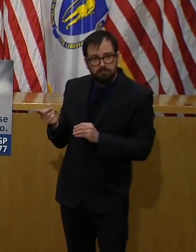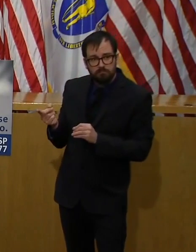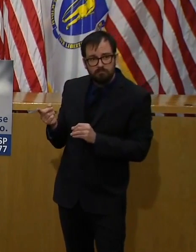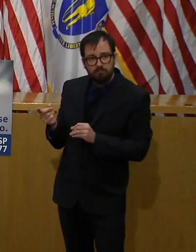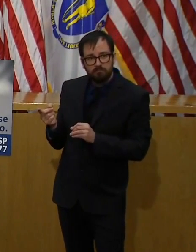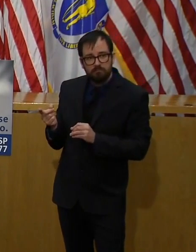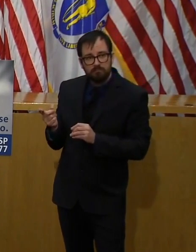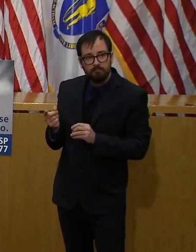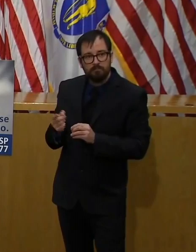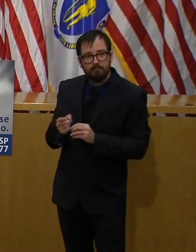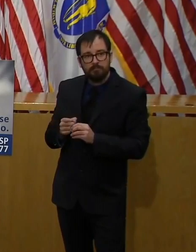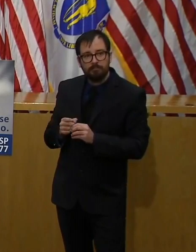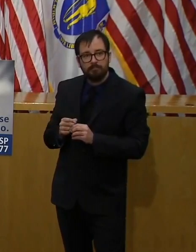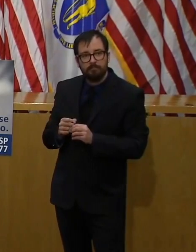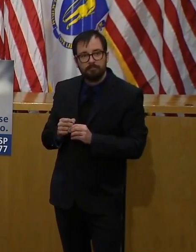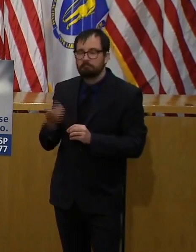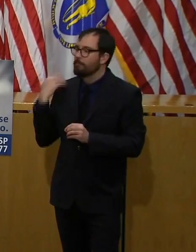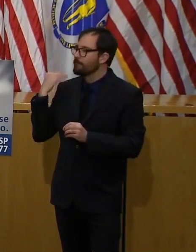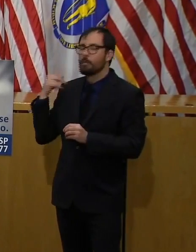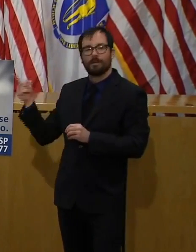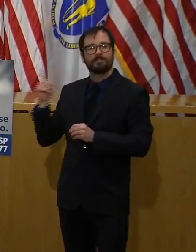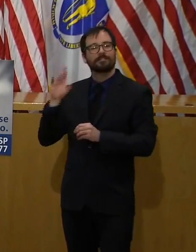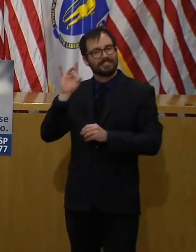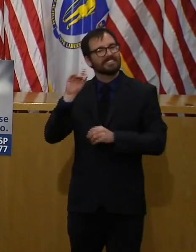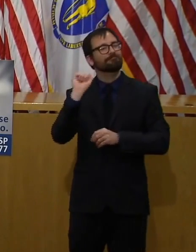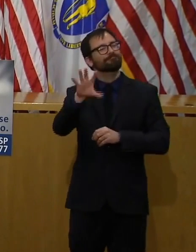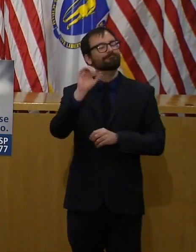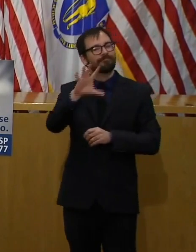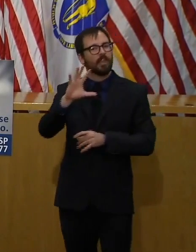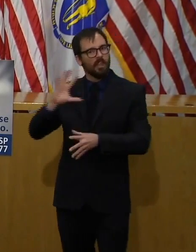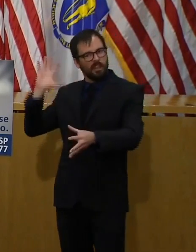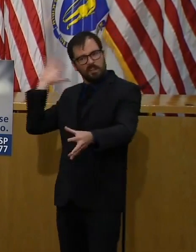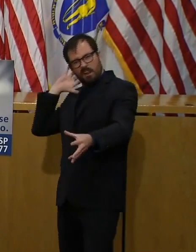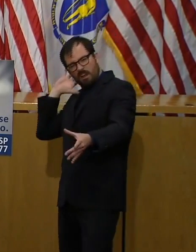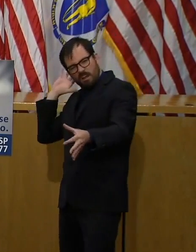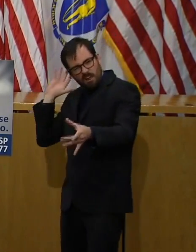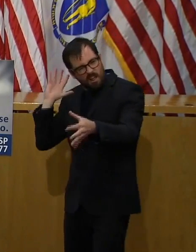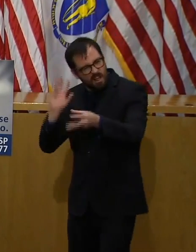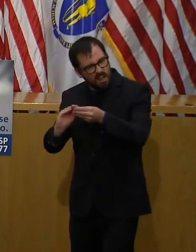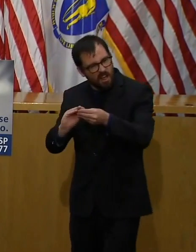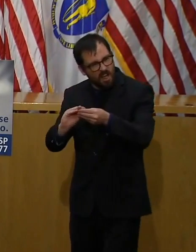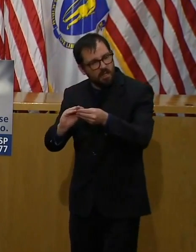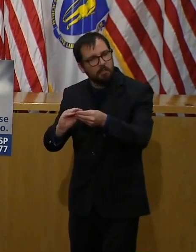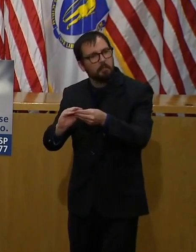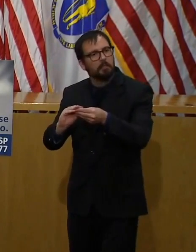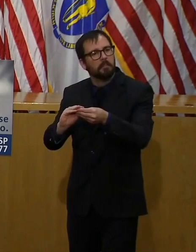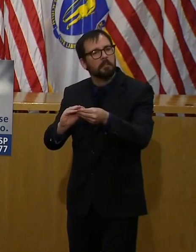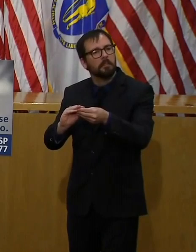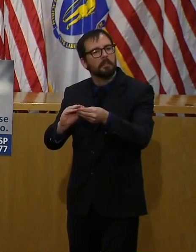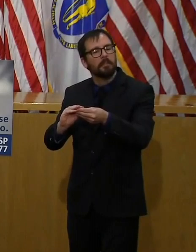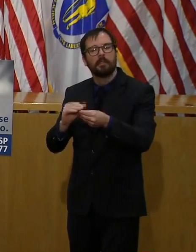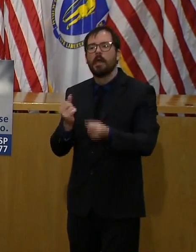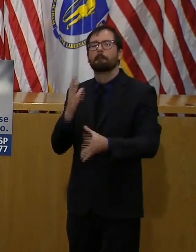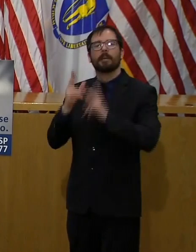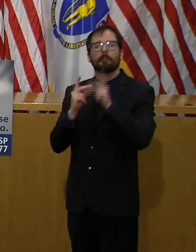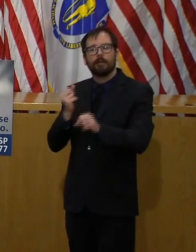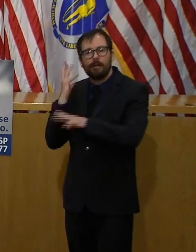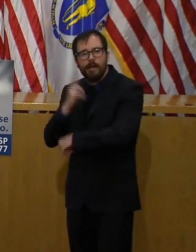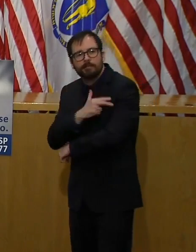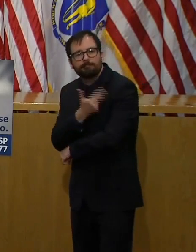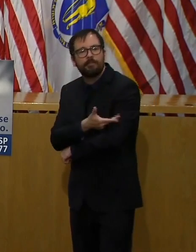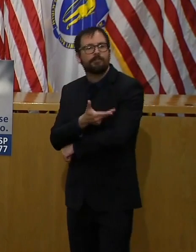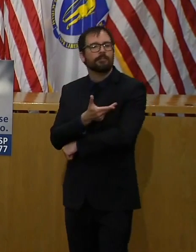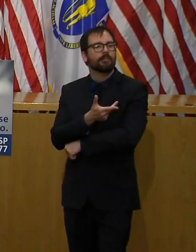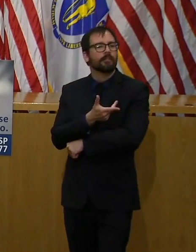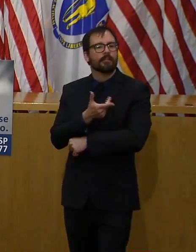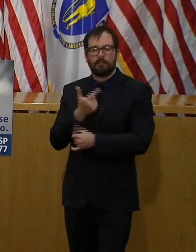of the number of individuals for whom, if you remember, there was hospitalizations, not hospitalized, and then how many